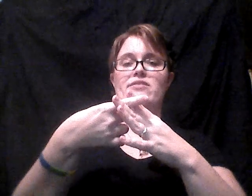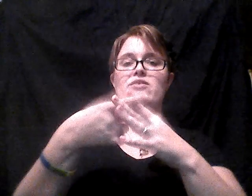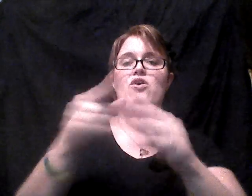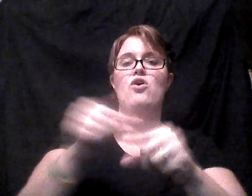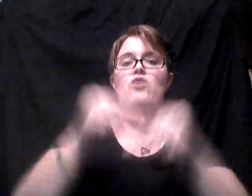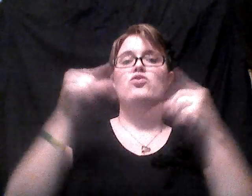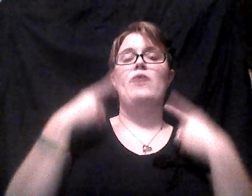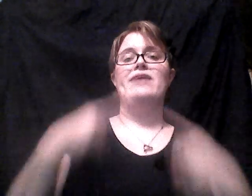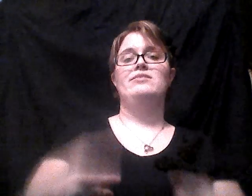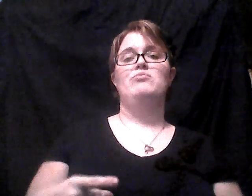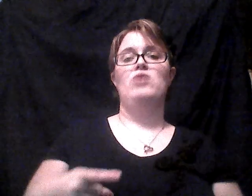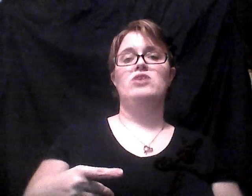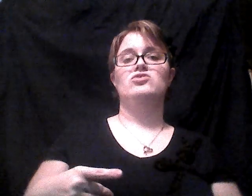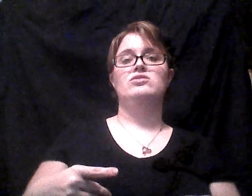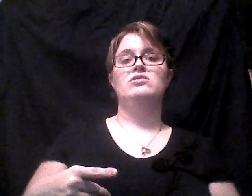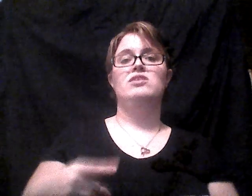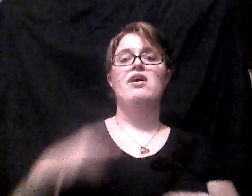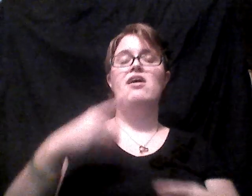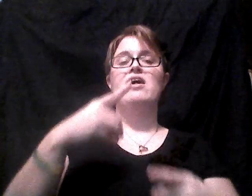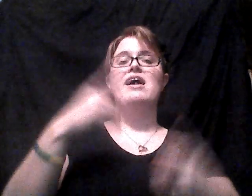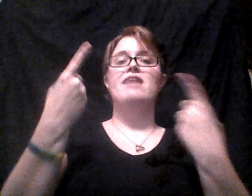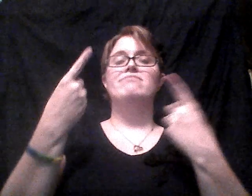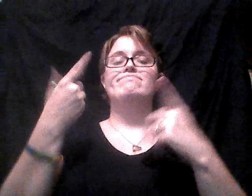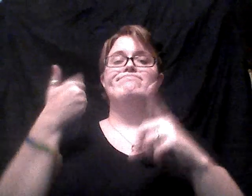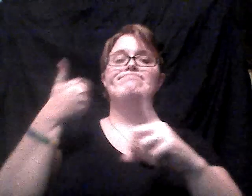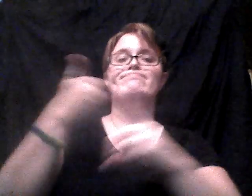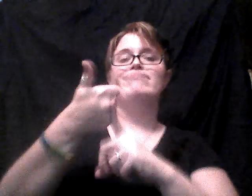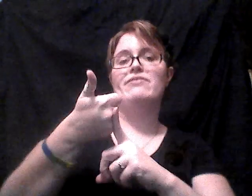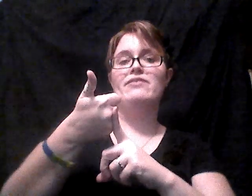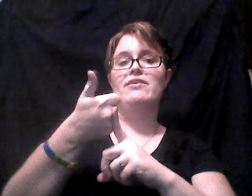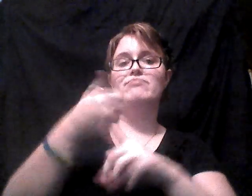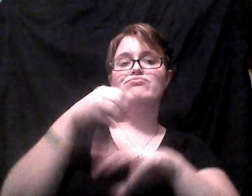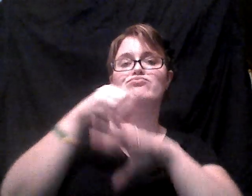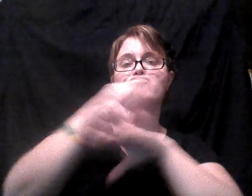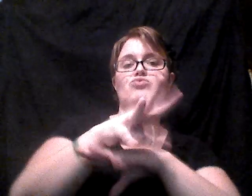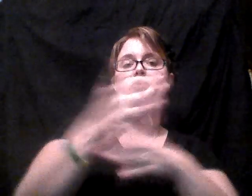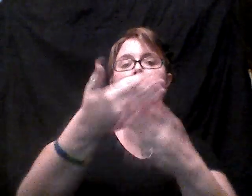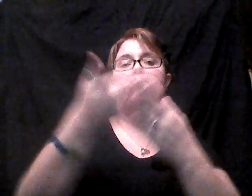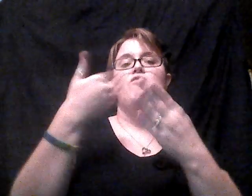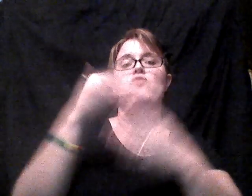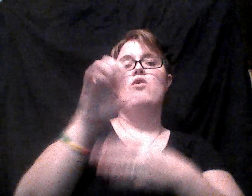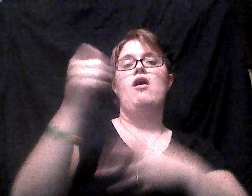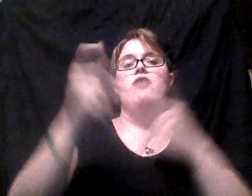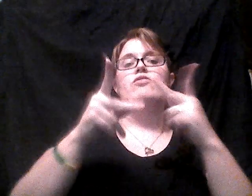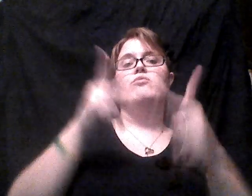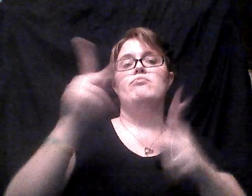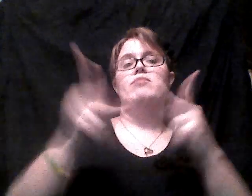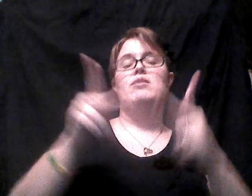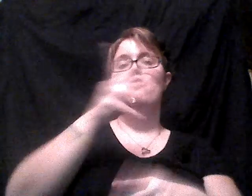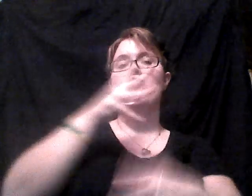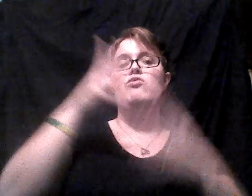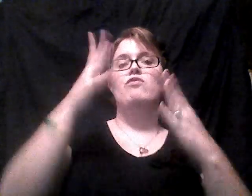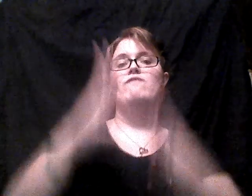and was hit before anybody else was hit. Sounds familiar? Farmers, overproduction, reason number two. Reason